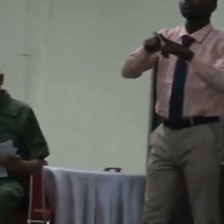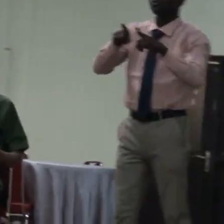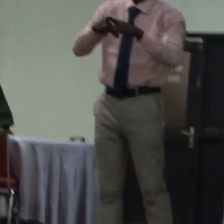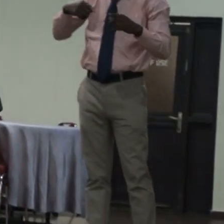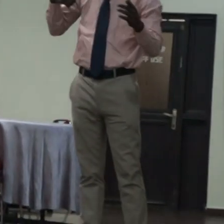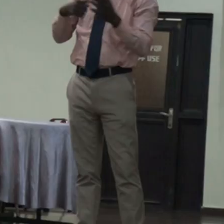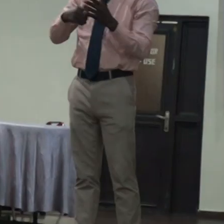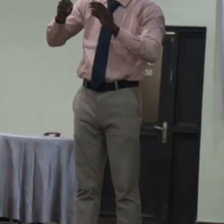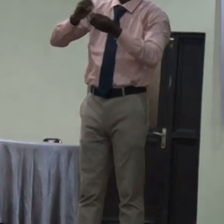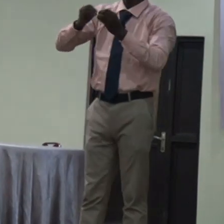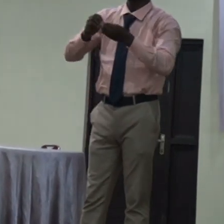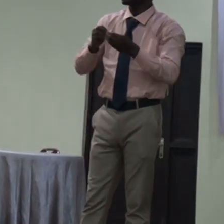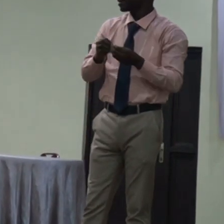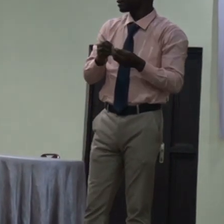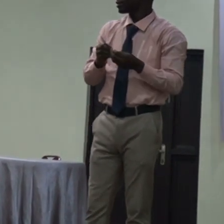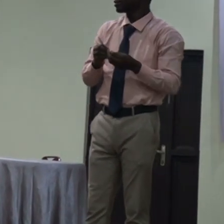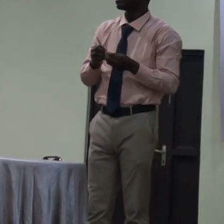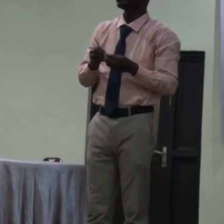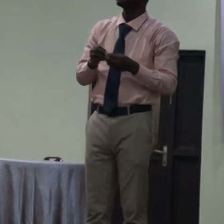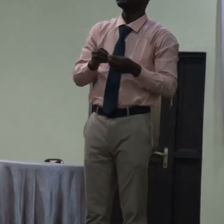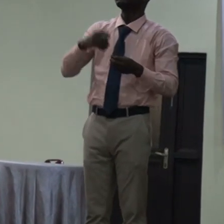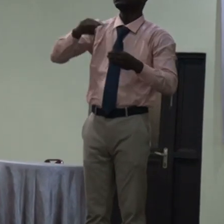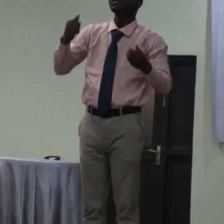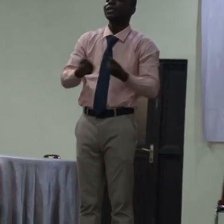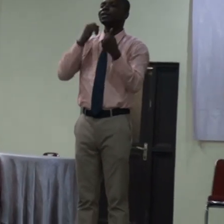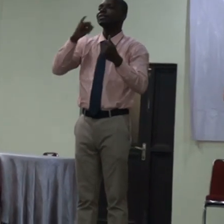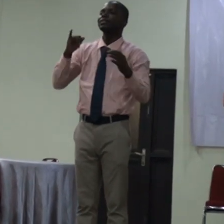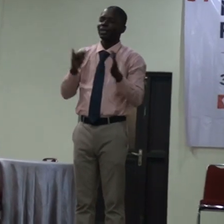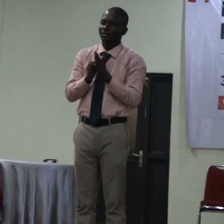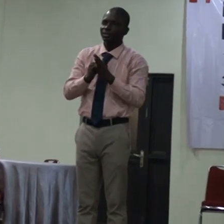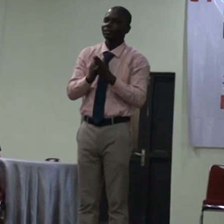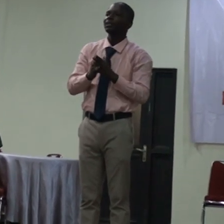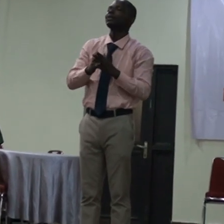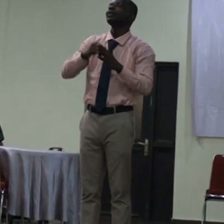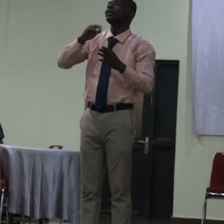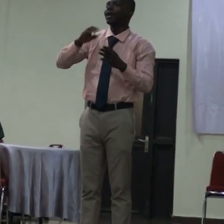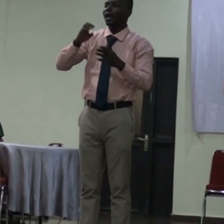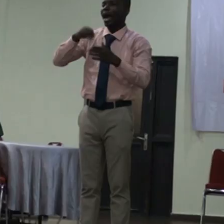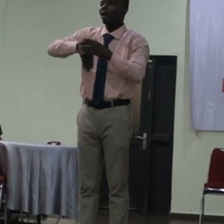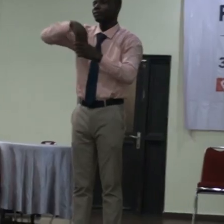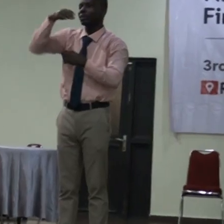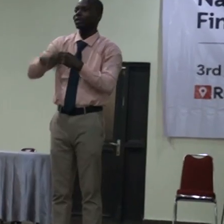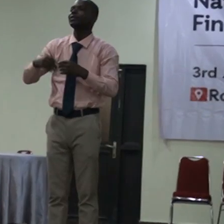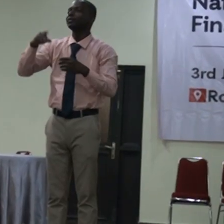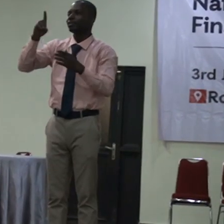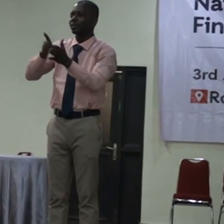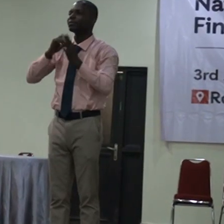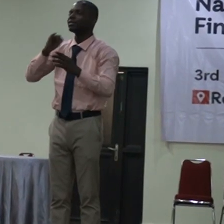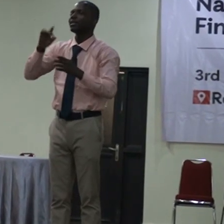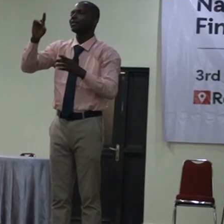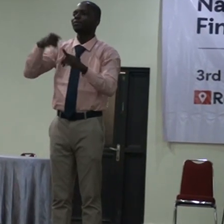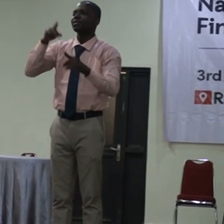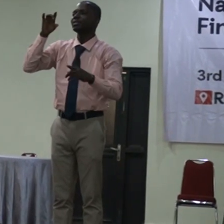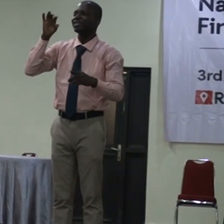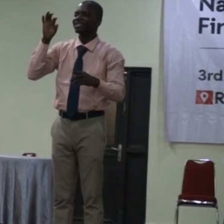So this figure, the challenge is that external debt is now